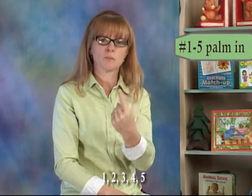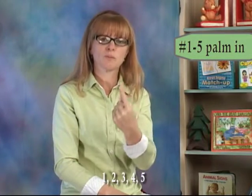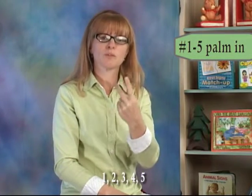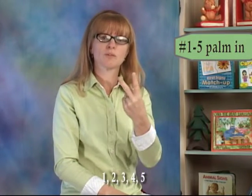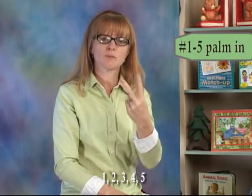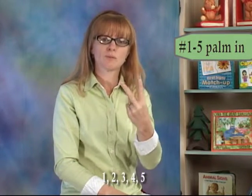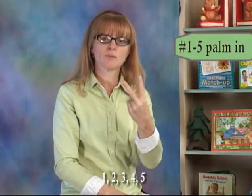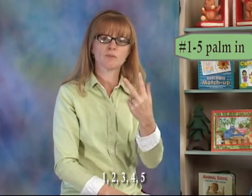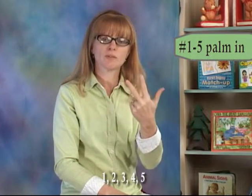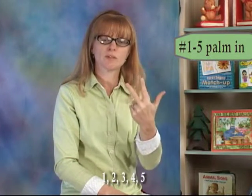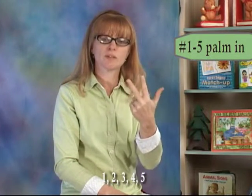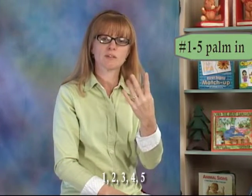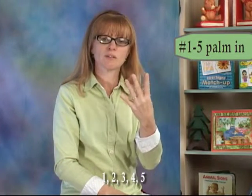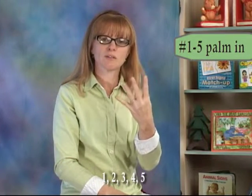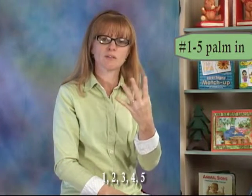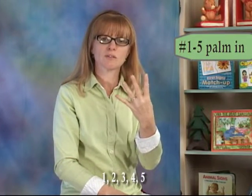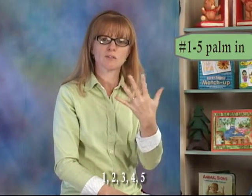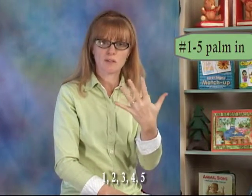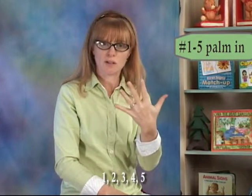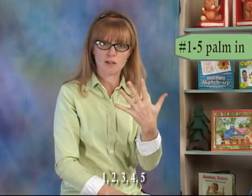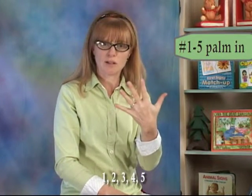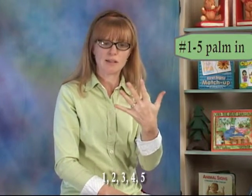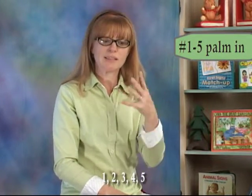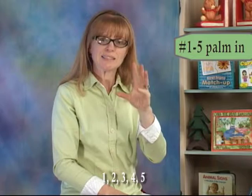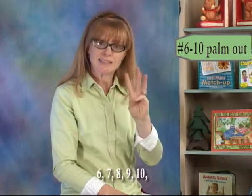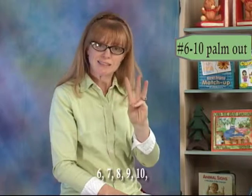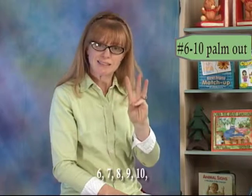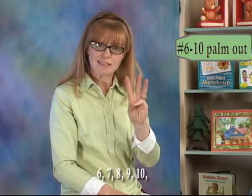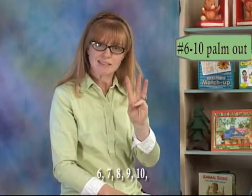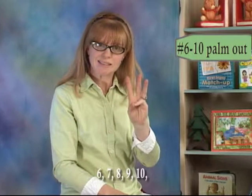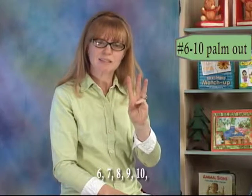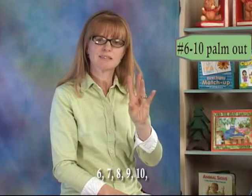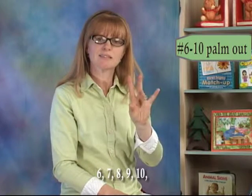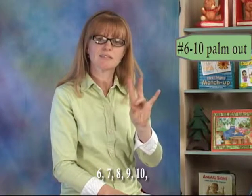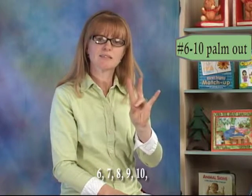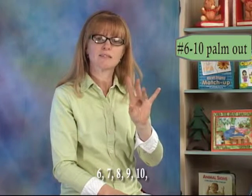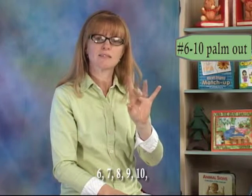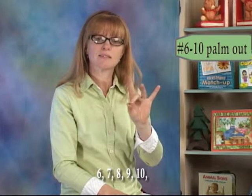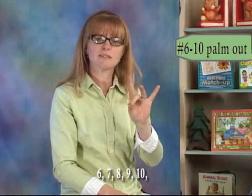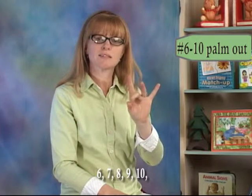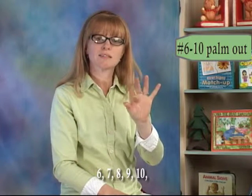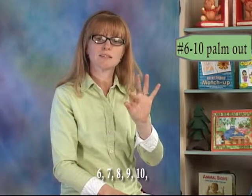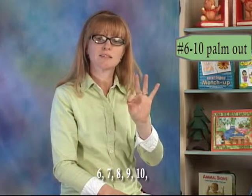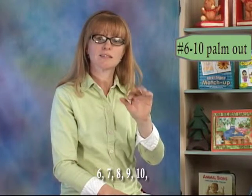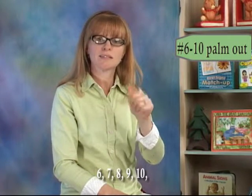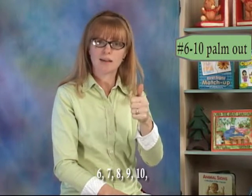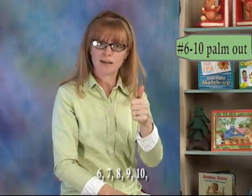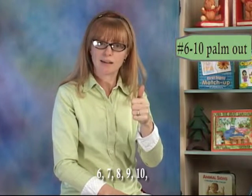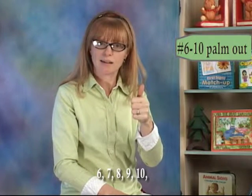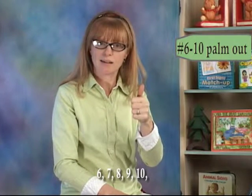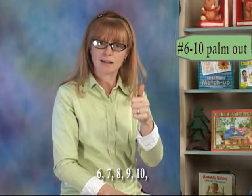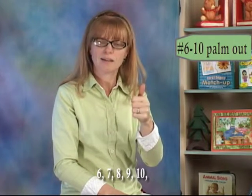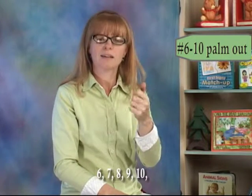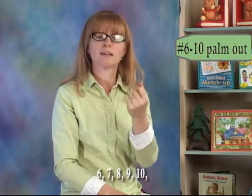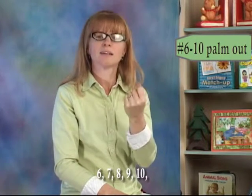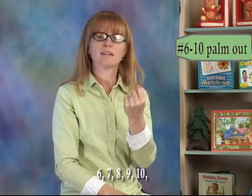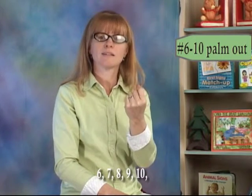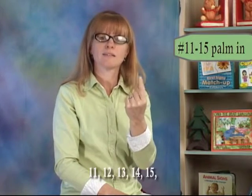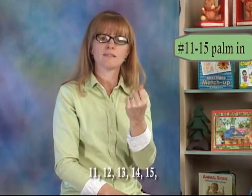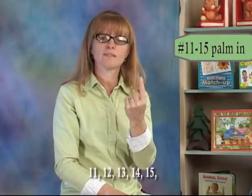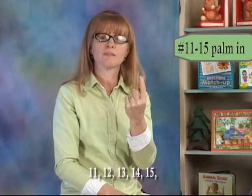1, 2, 3, 4, 5, 6, 7, 8, 9,